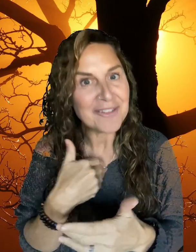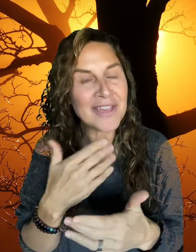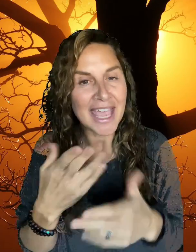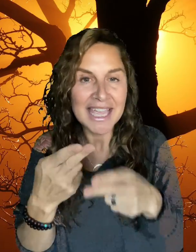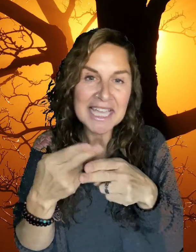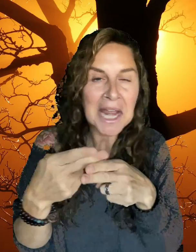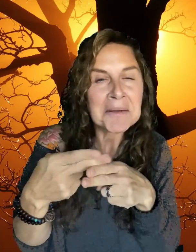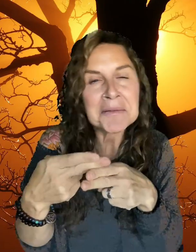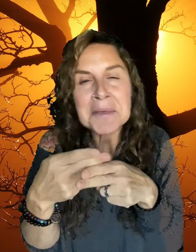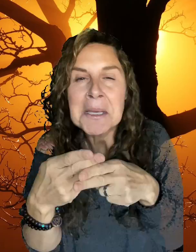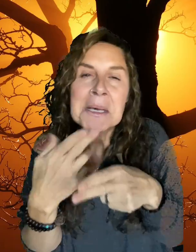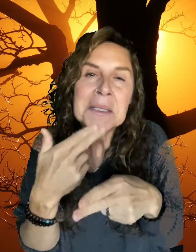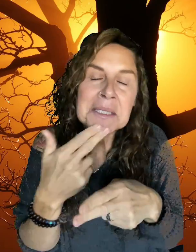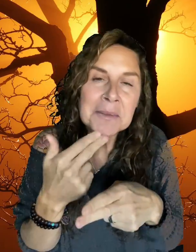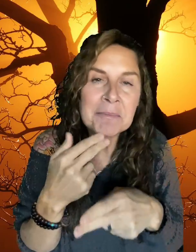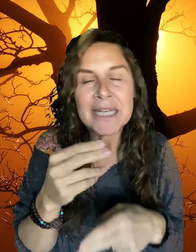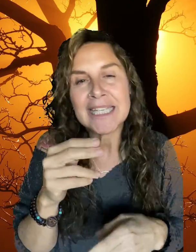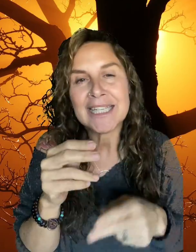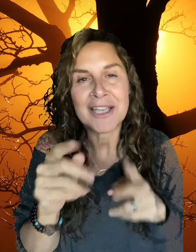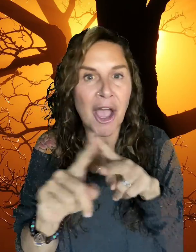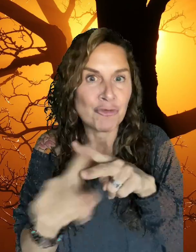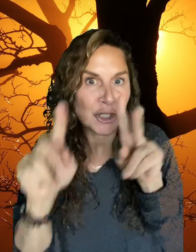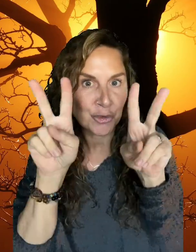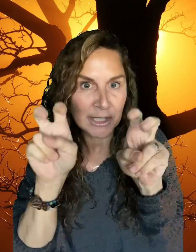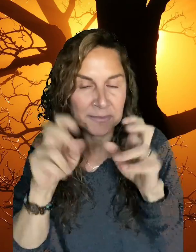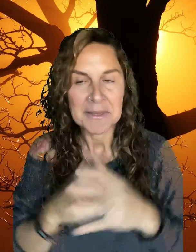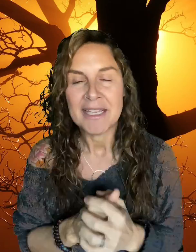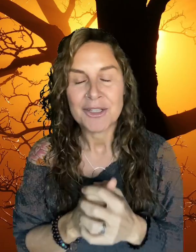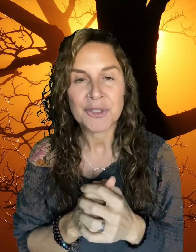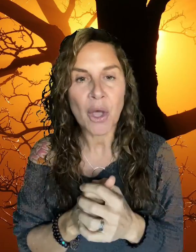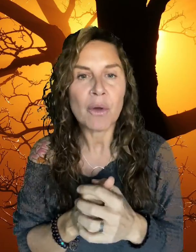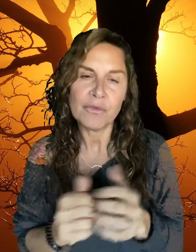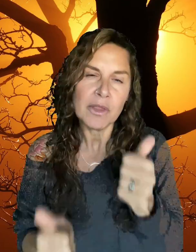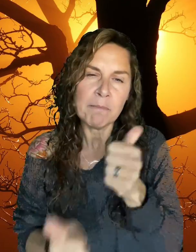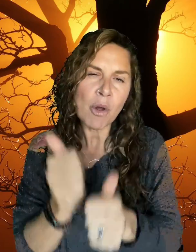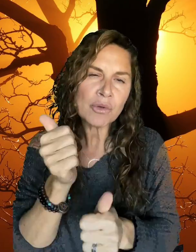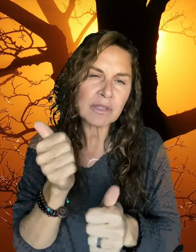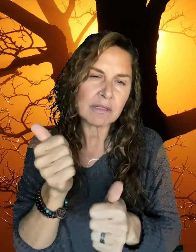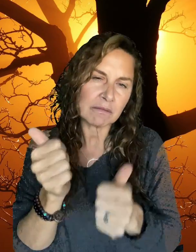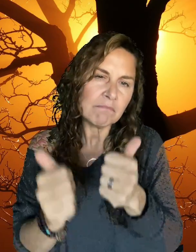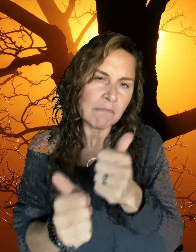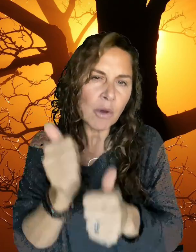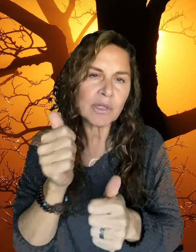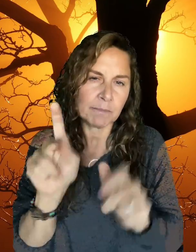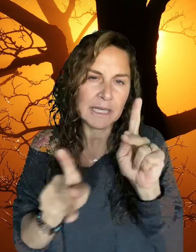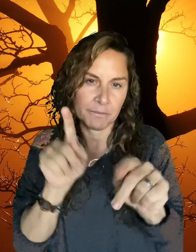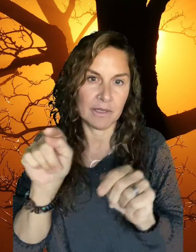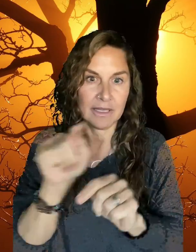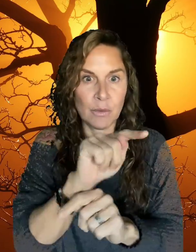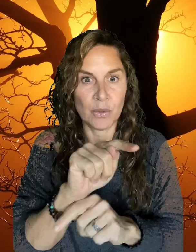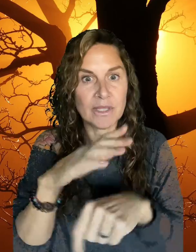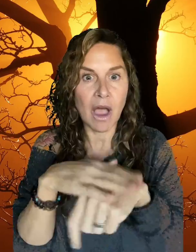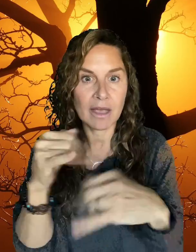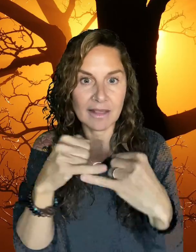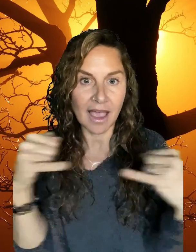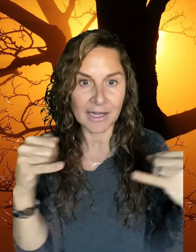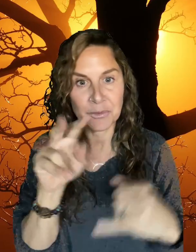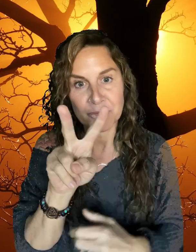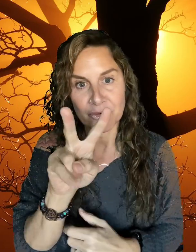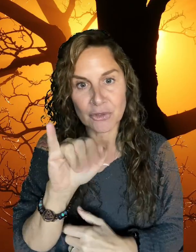a kind of a little mini retreat. So for the most people, it was online, it was